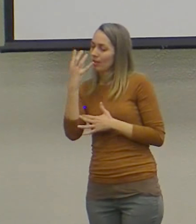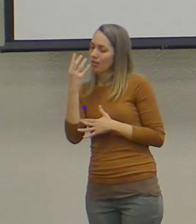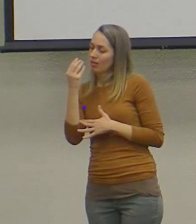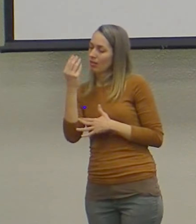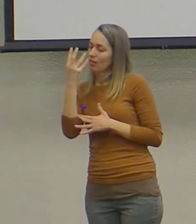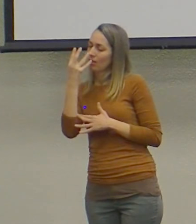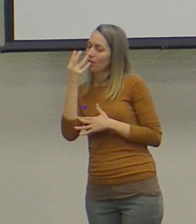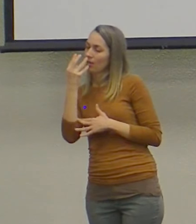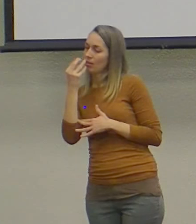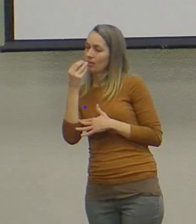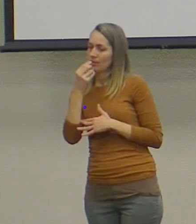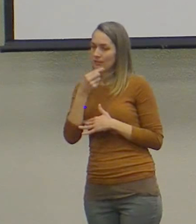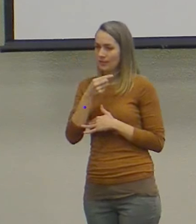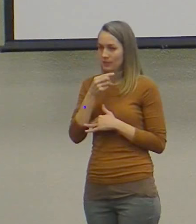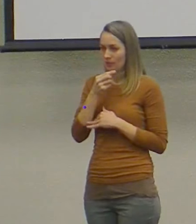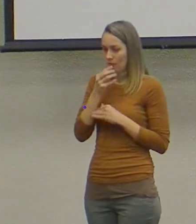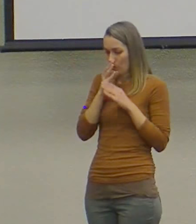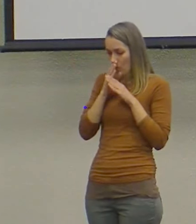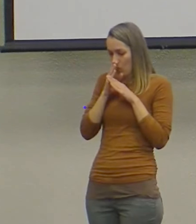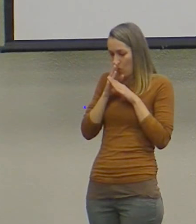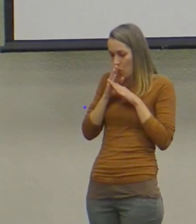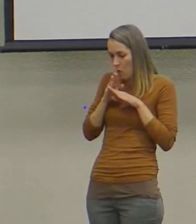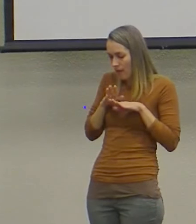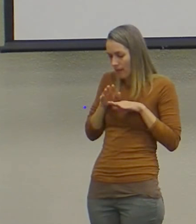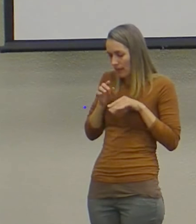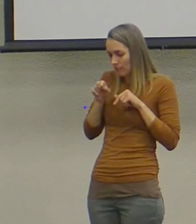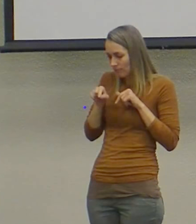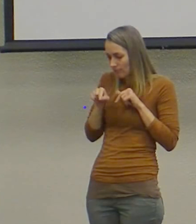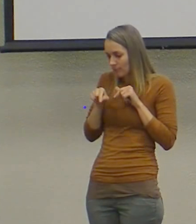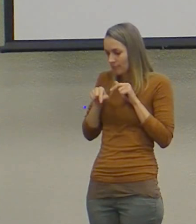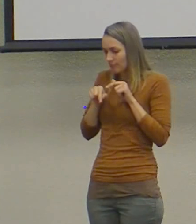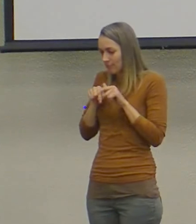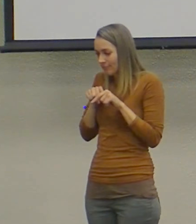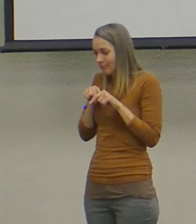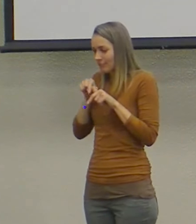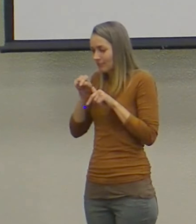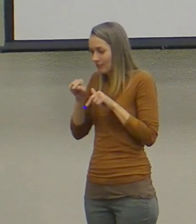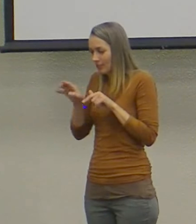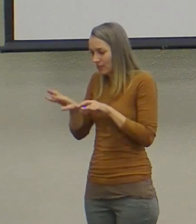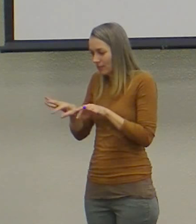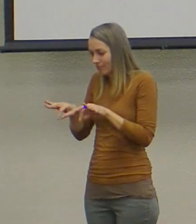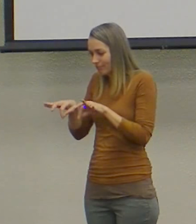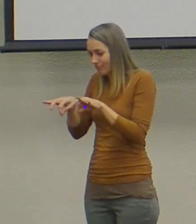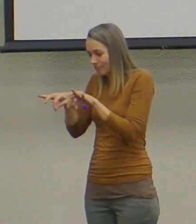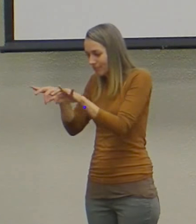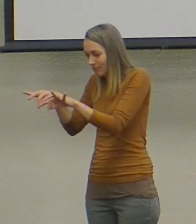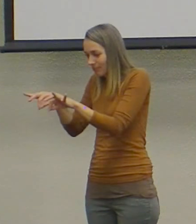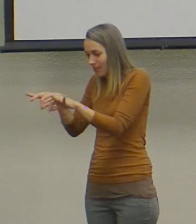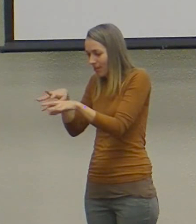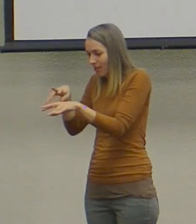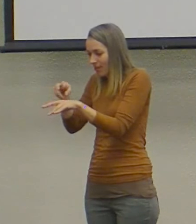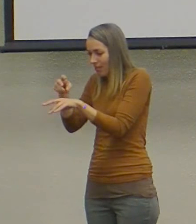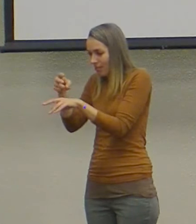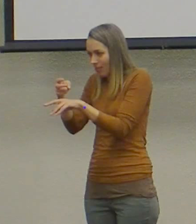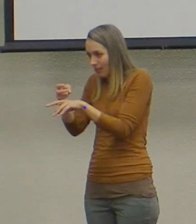approaches quietly, uncovers his feet, and lays down at his